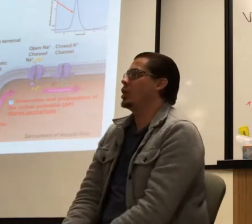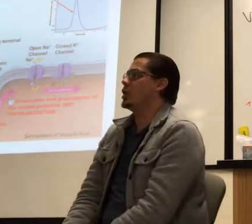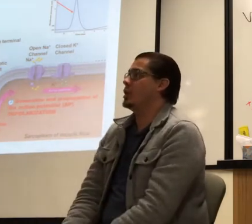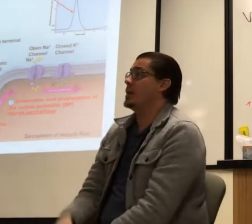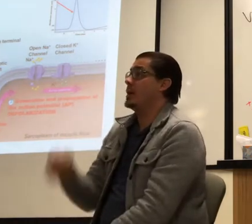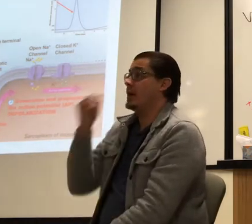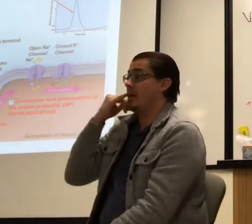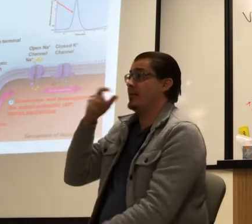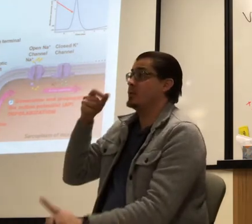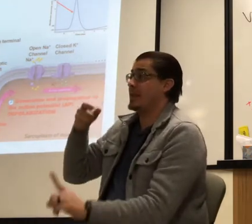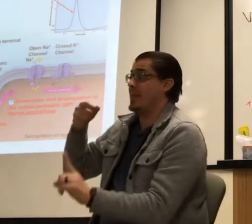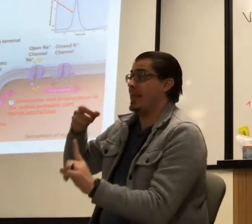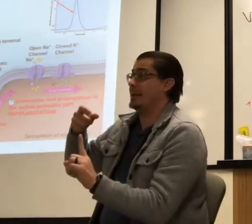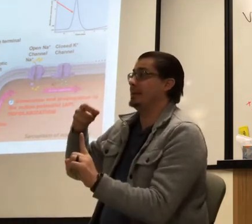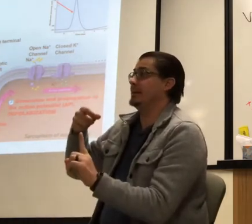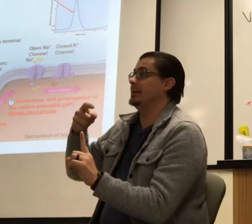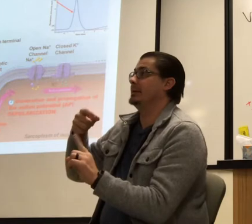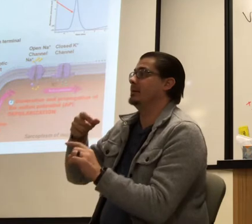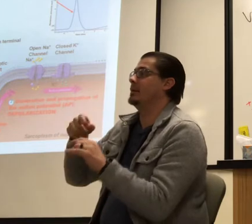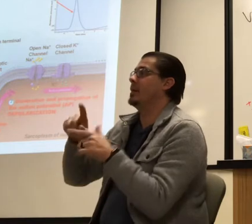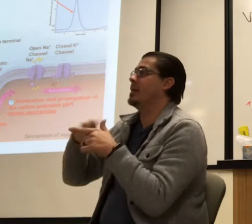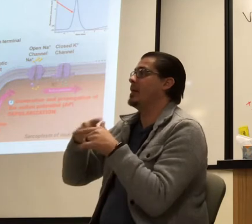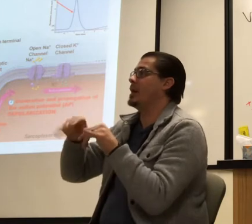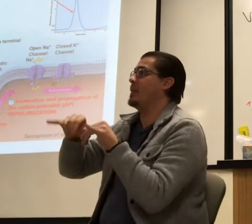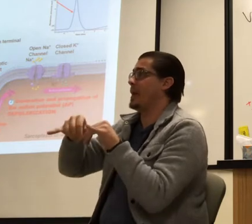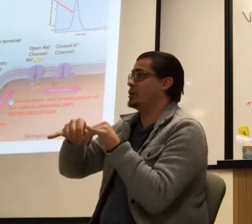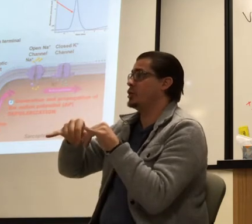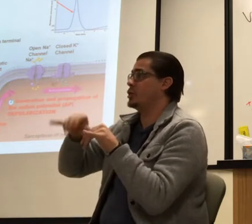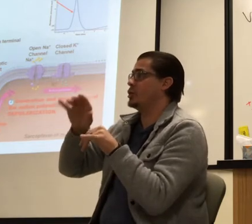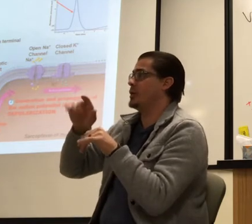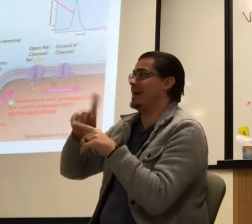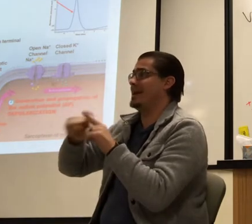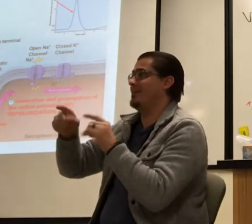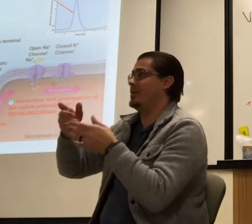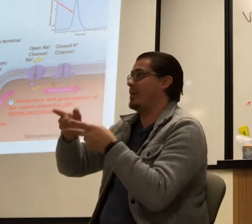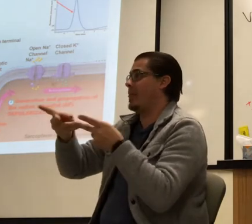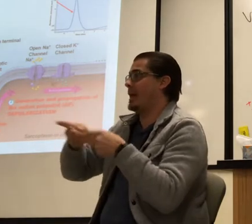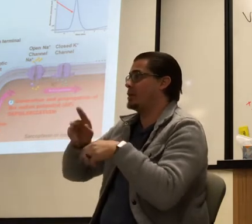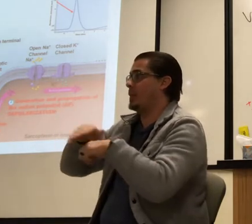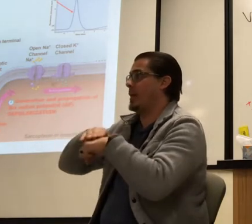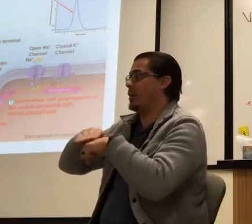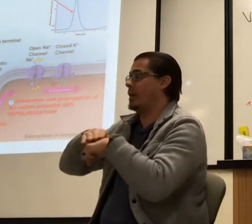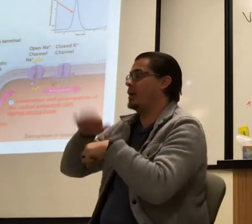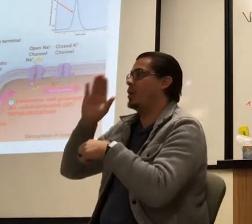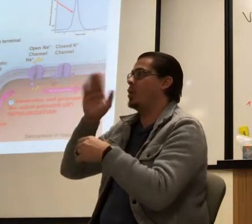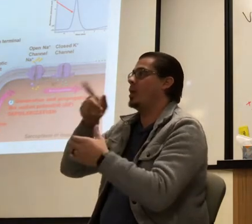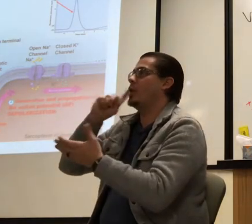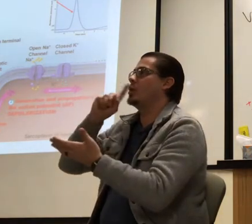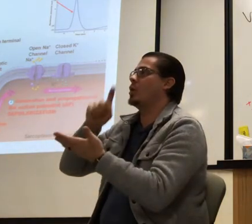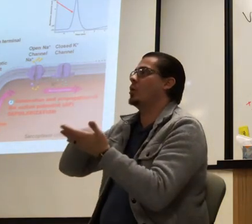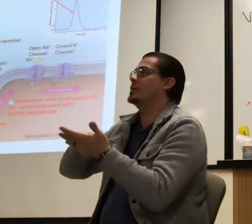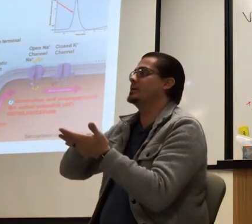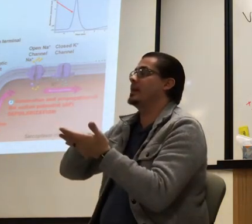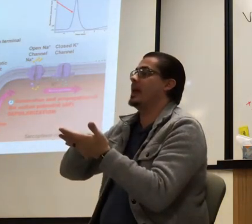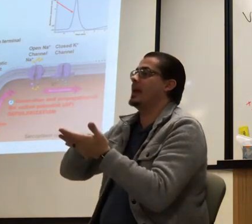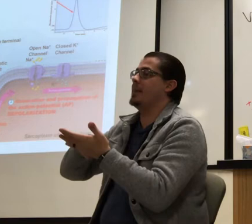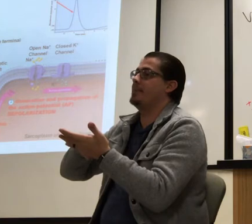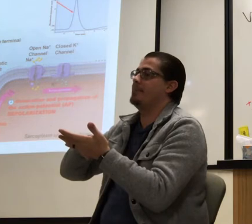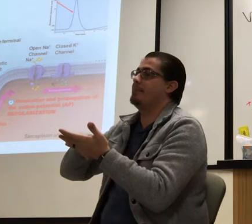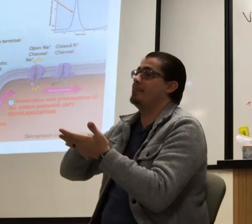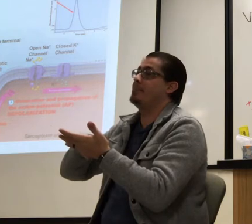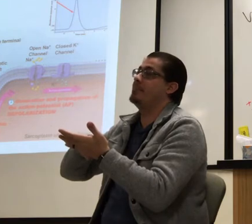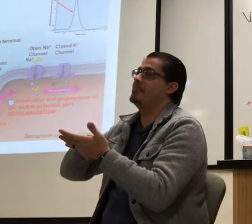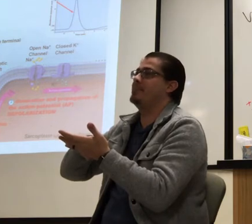But if you stimulate and measure at this part of the membrane, what you'll notice is